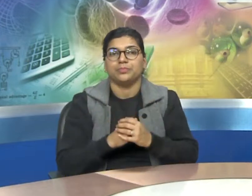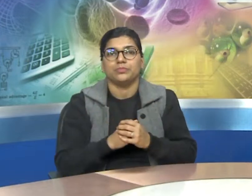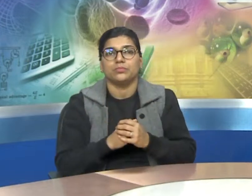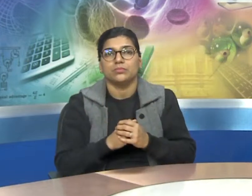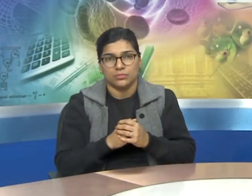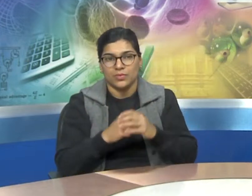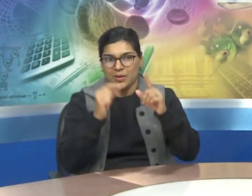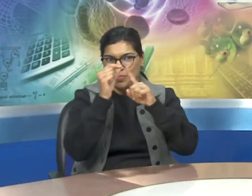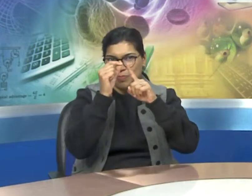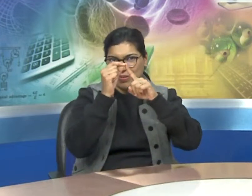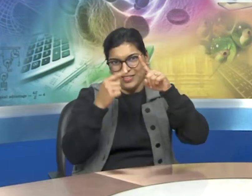Question 1.